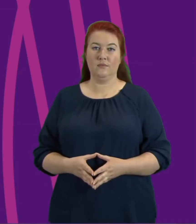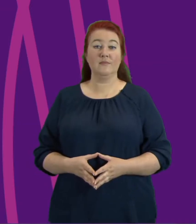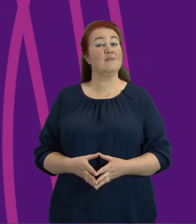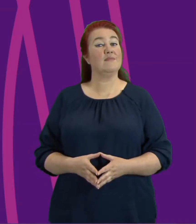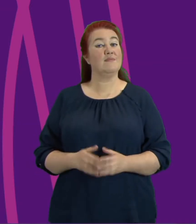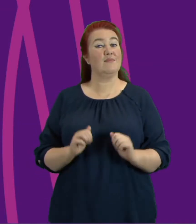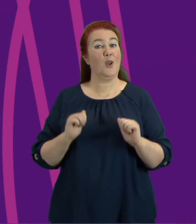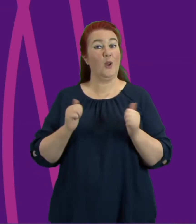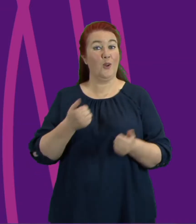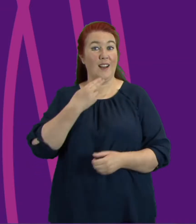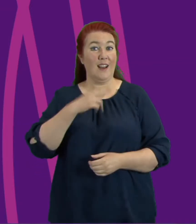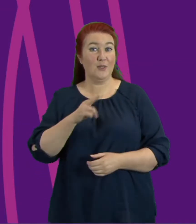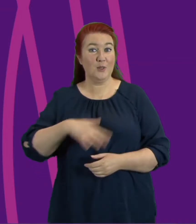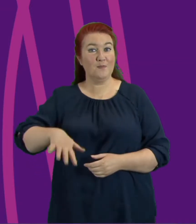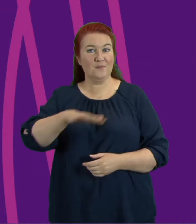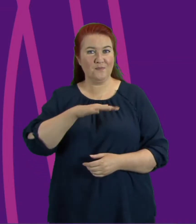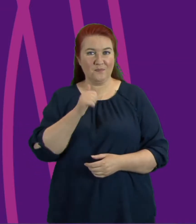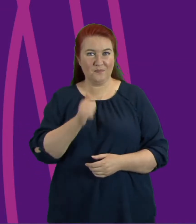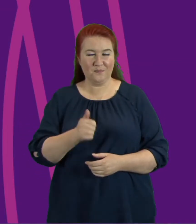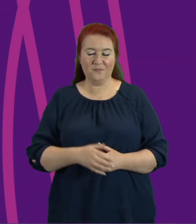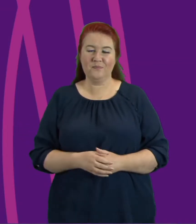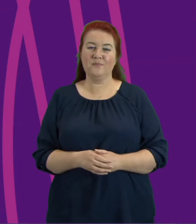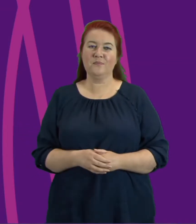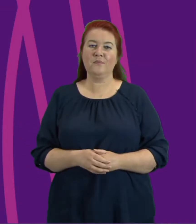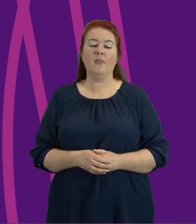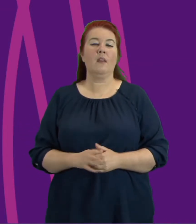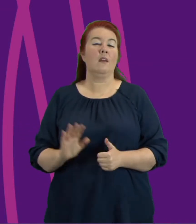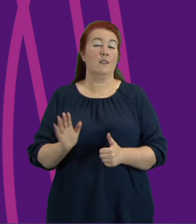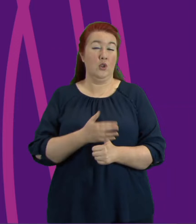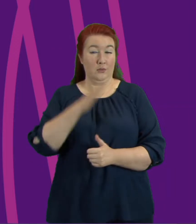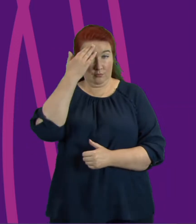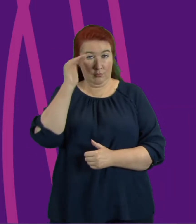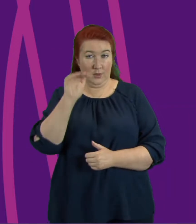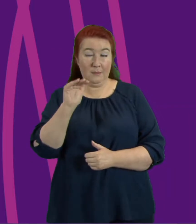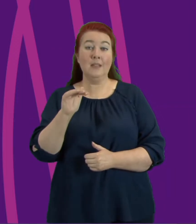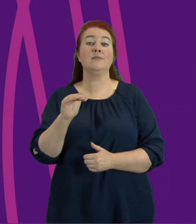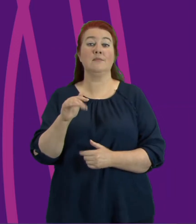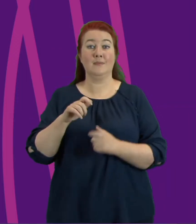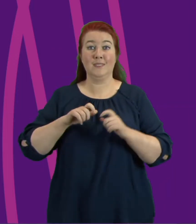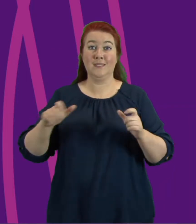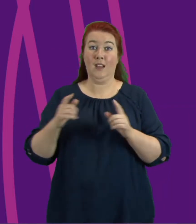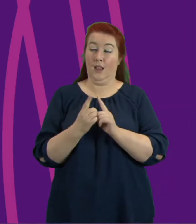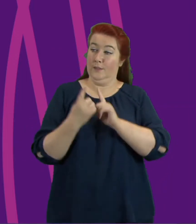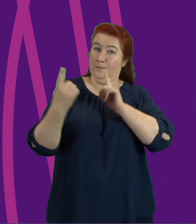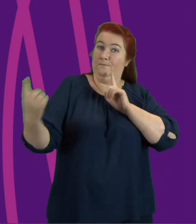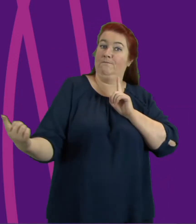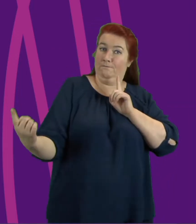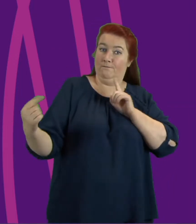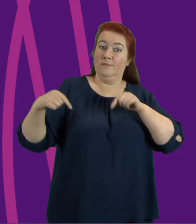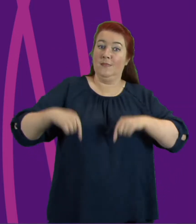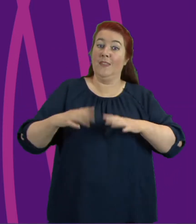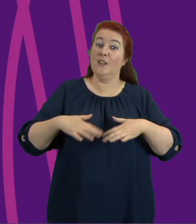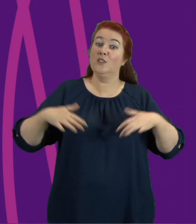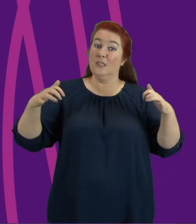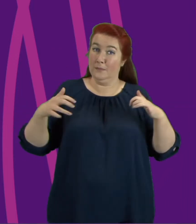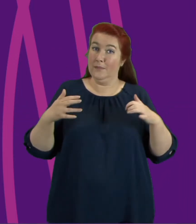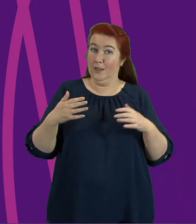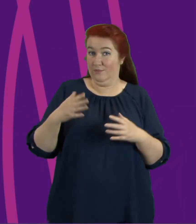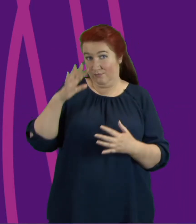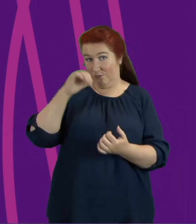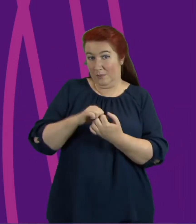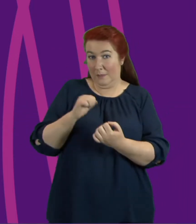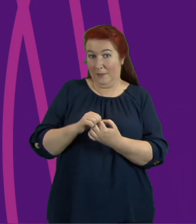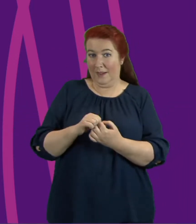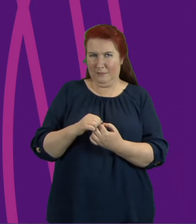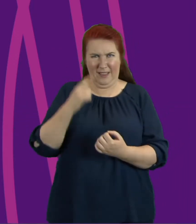Good afternoon, everyone. Can I first of all remind members that social distancing measures are in place in the chamber, which I